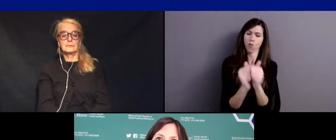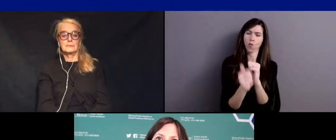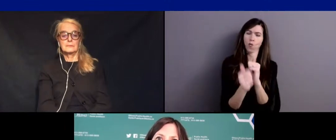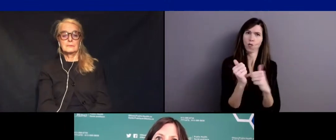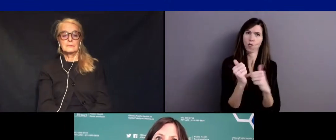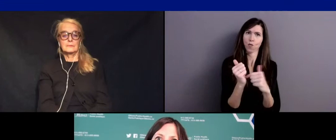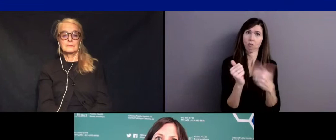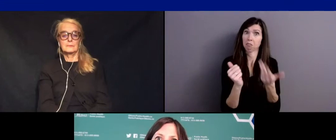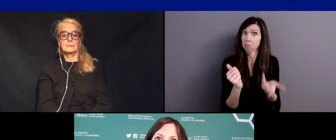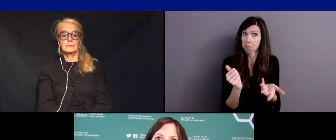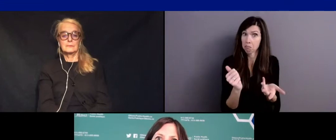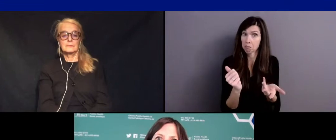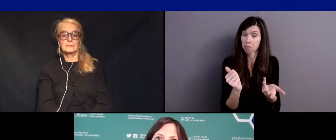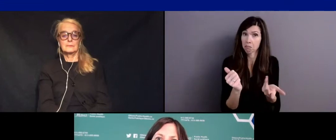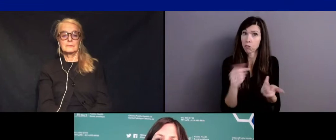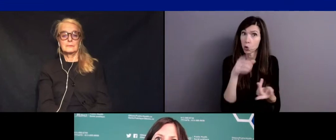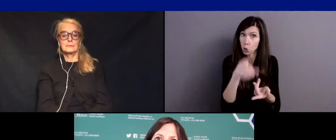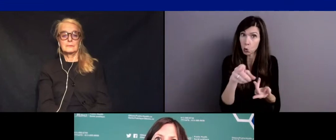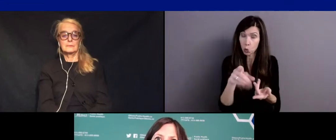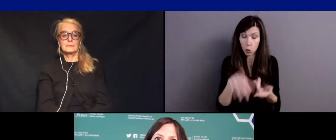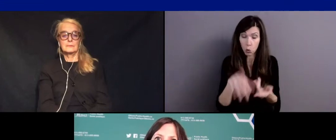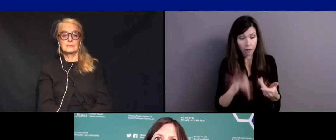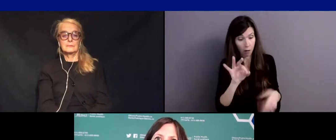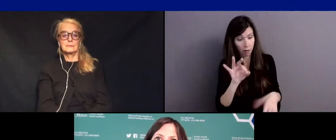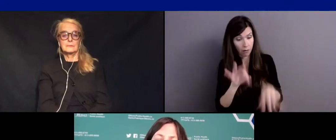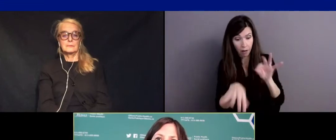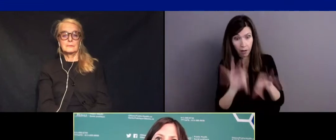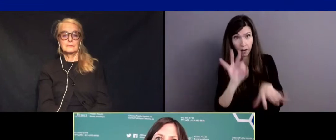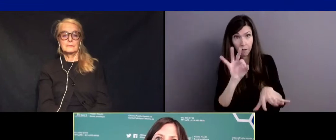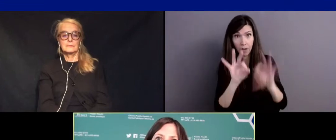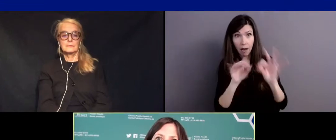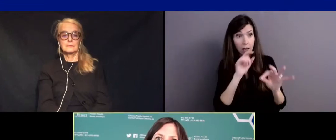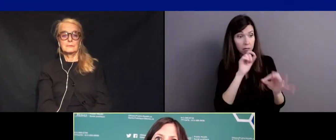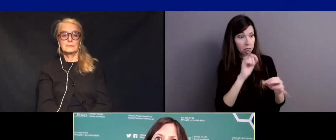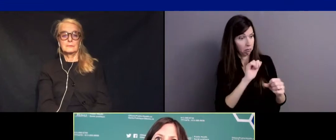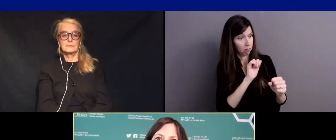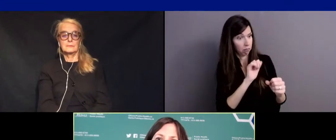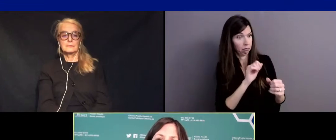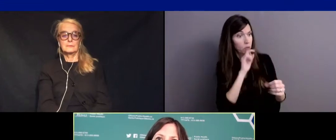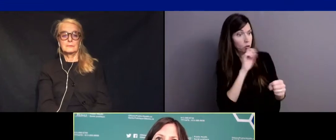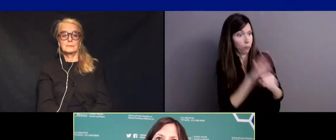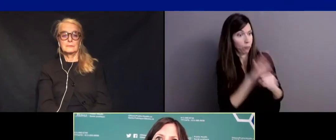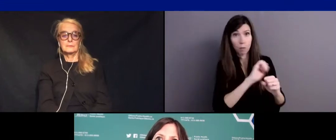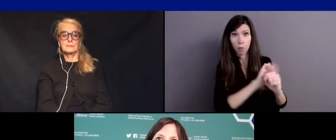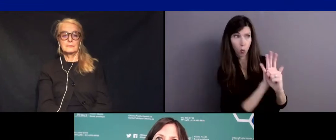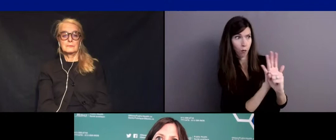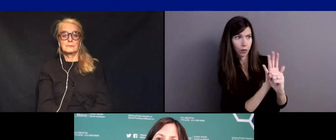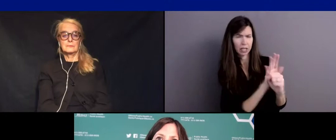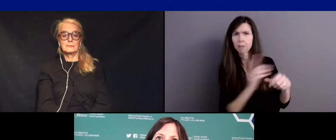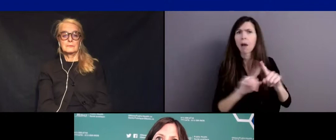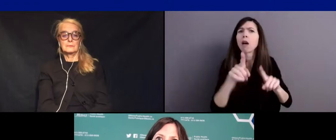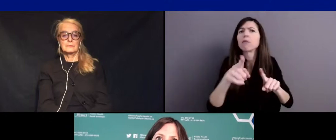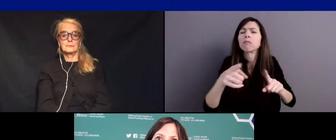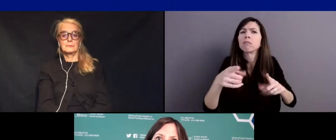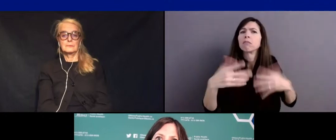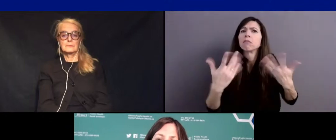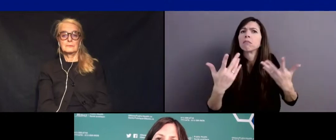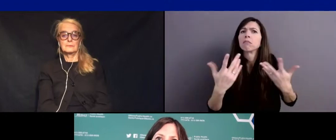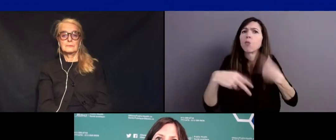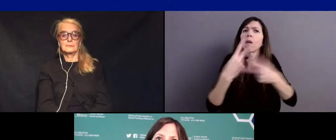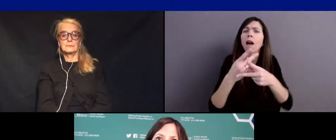activities that you have found in your investigations that have led to these outbreaks and these cases. Is there a